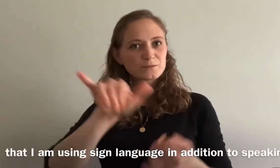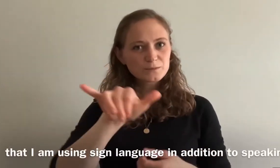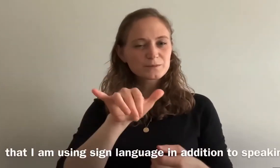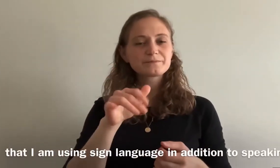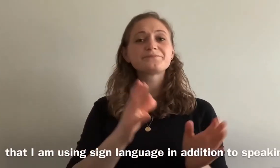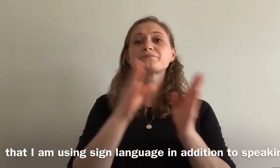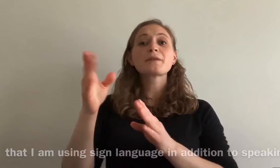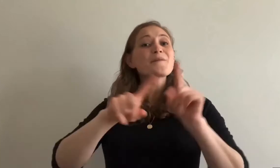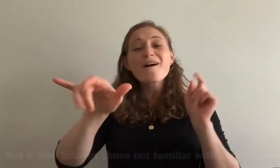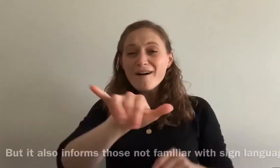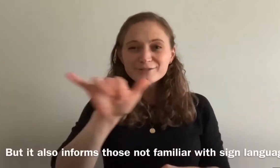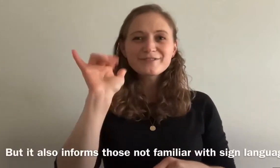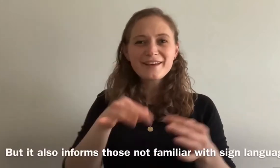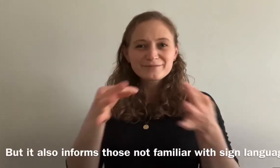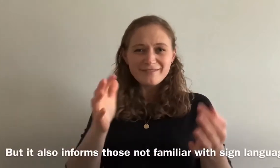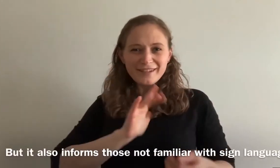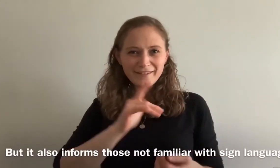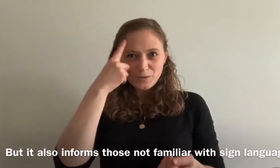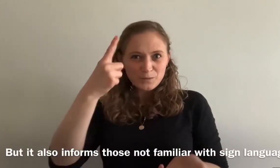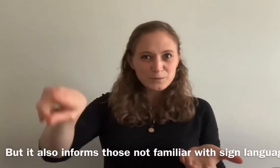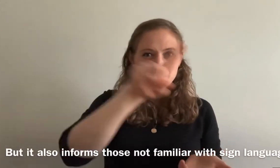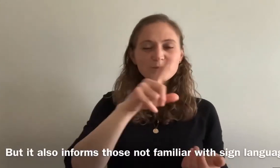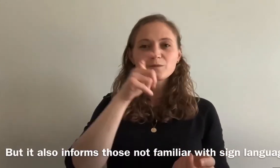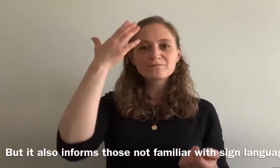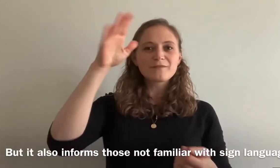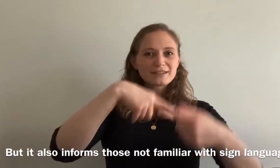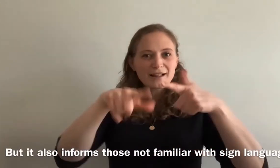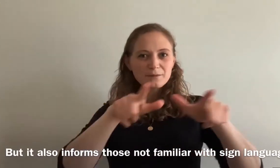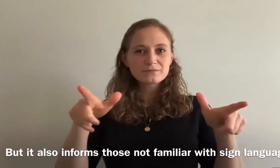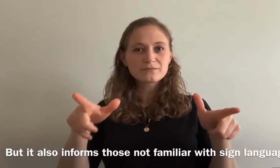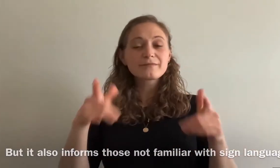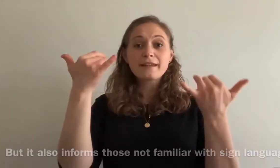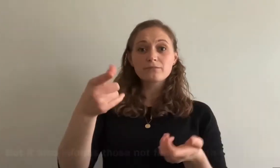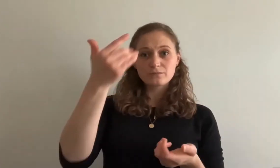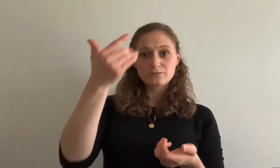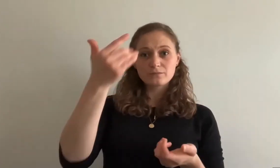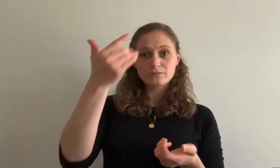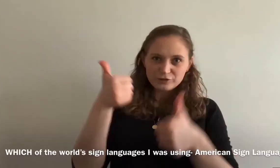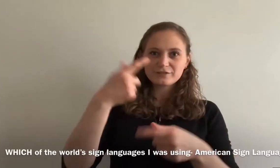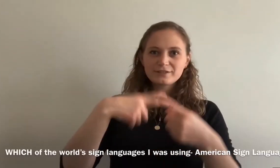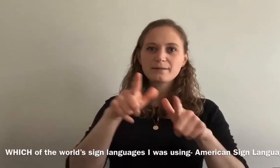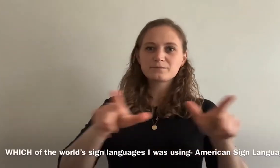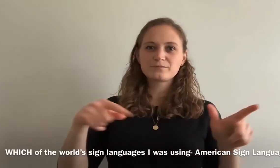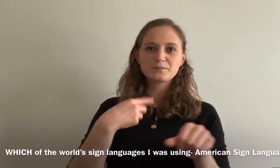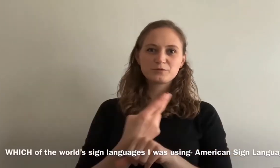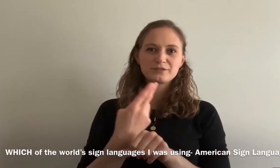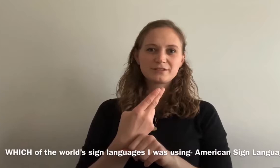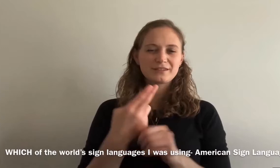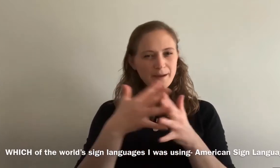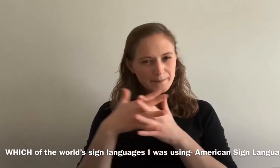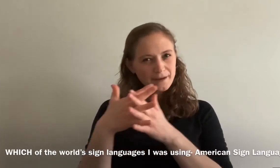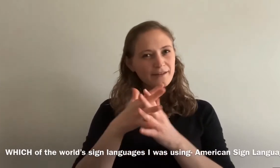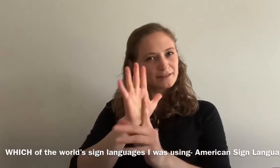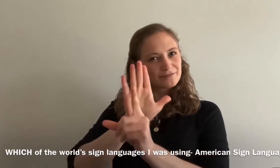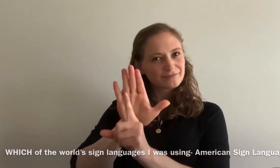language, but it's also informative for those people who don't know sign language, and now you know which of the world's